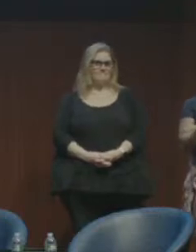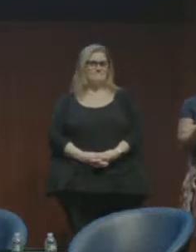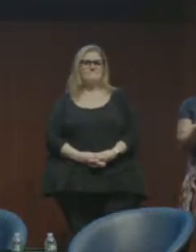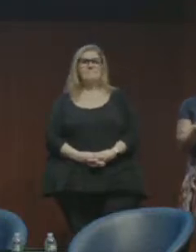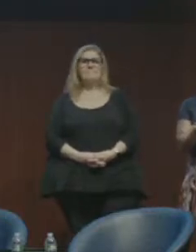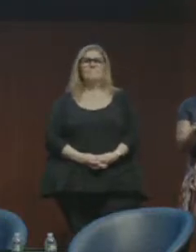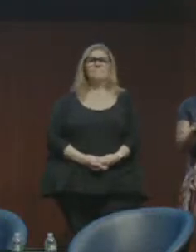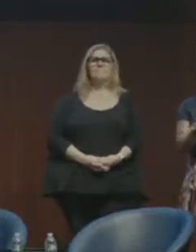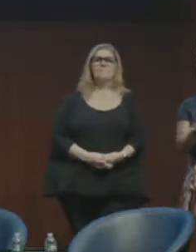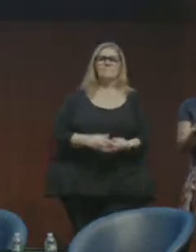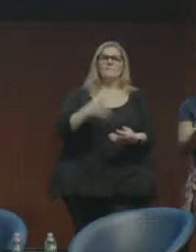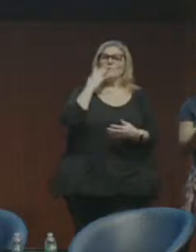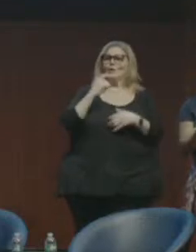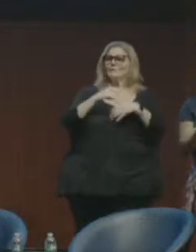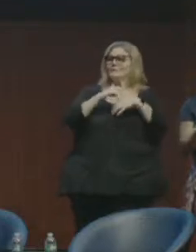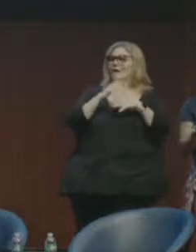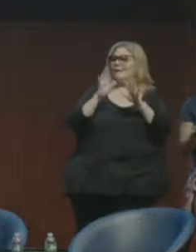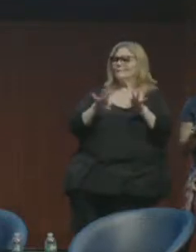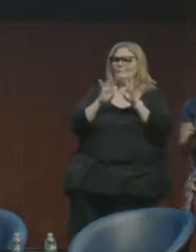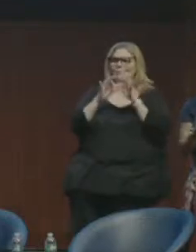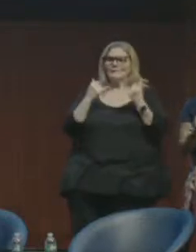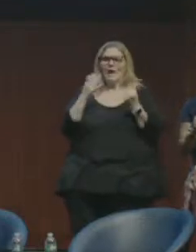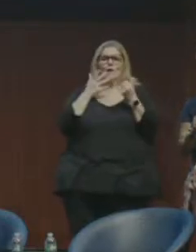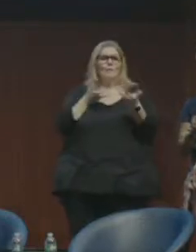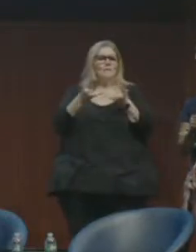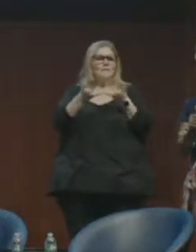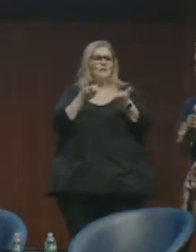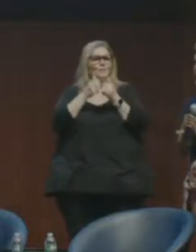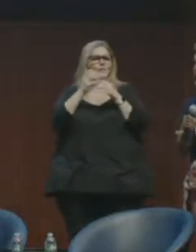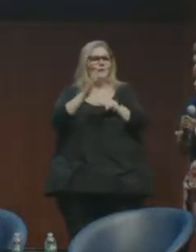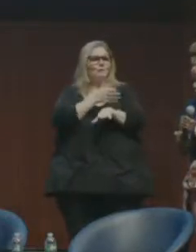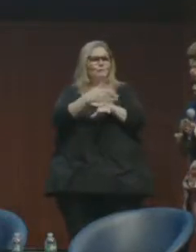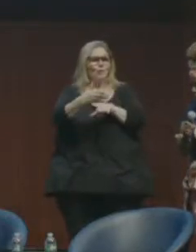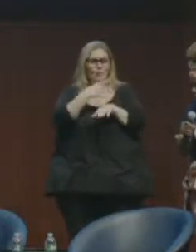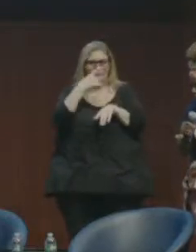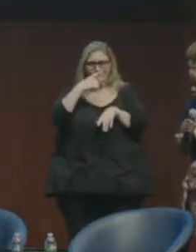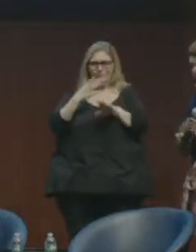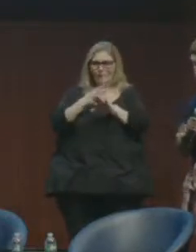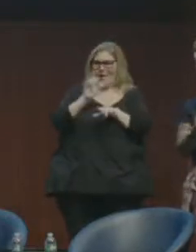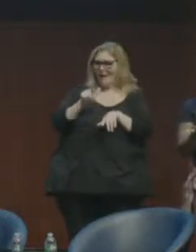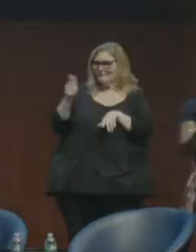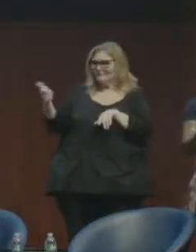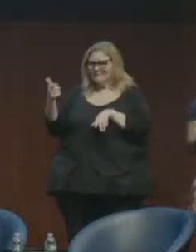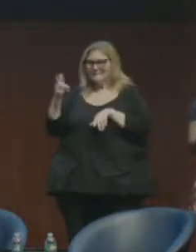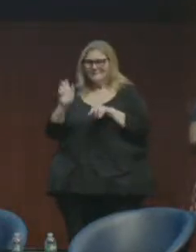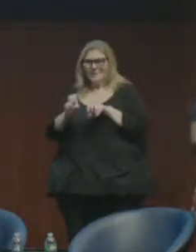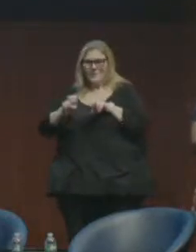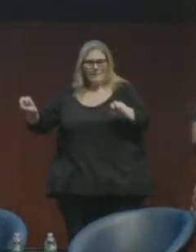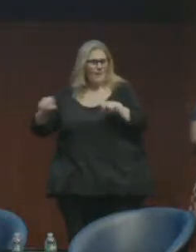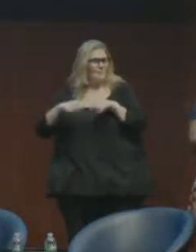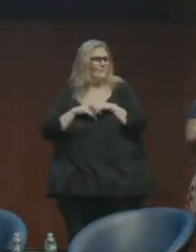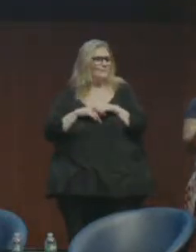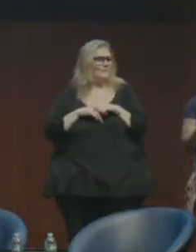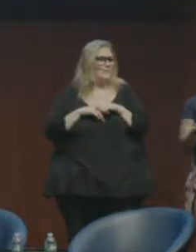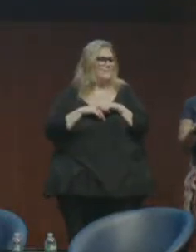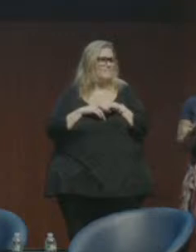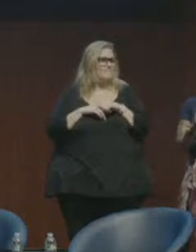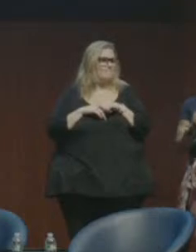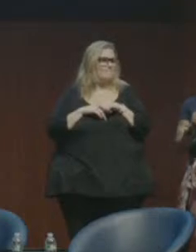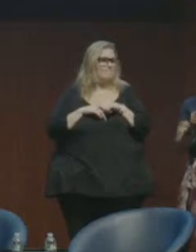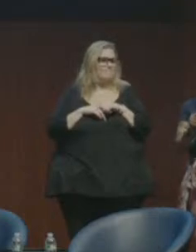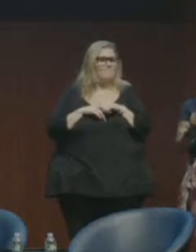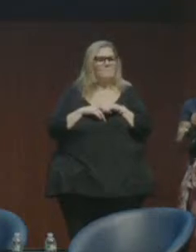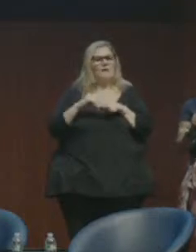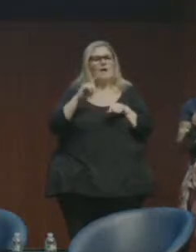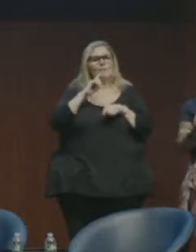So because time is of the essence, I want to engage you in a song before I hand it over to the moderator. And